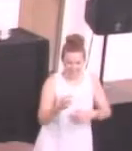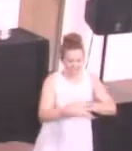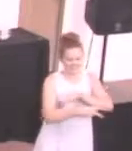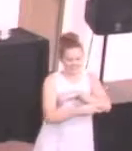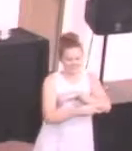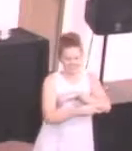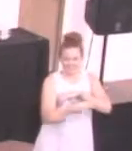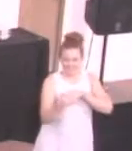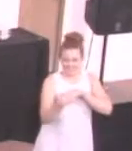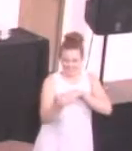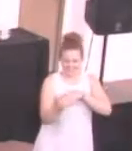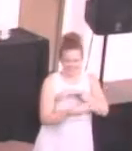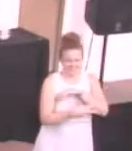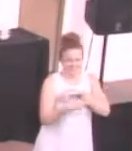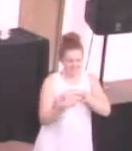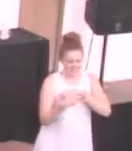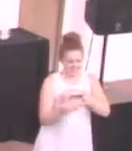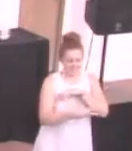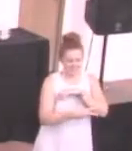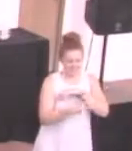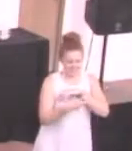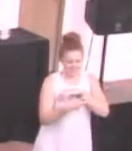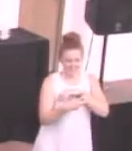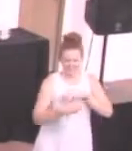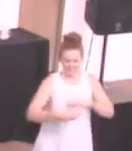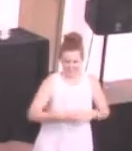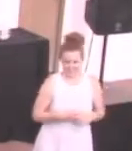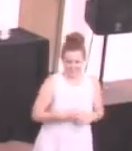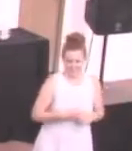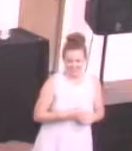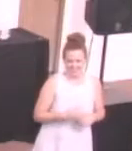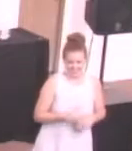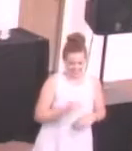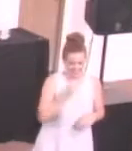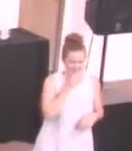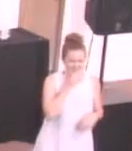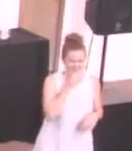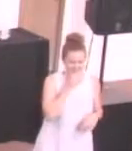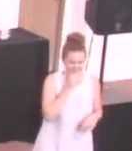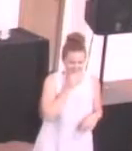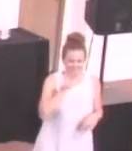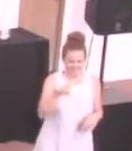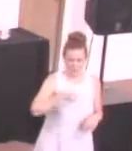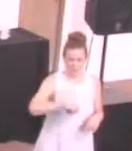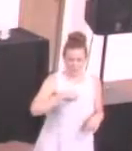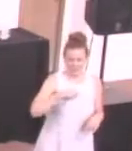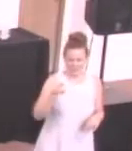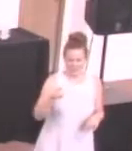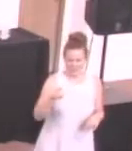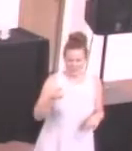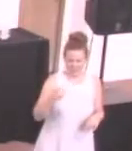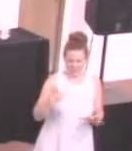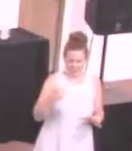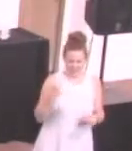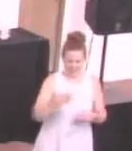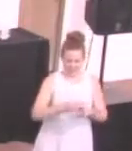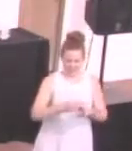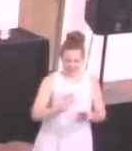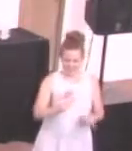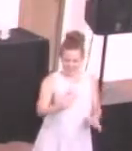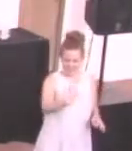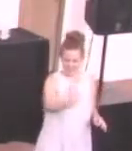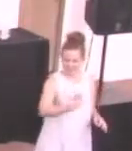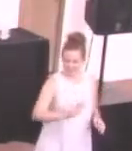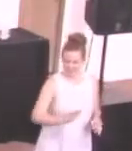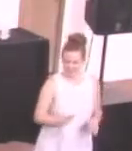Stealing. Stealing. Come on. Come on. I'm proud of you. Put your hand in his chest. You guys, he said